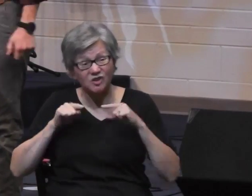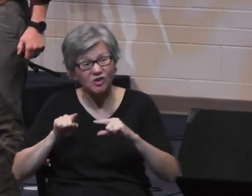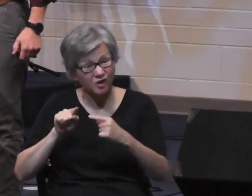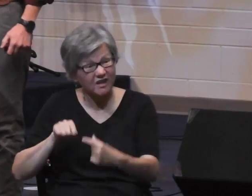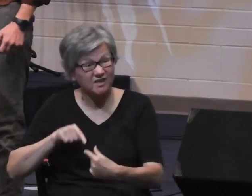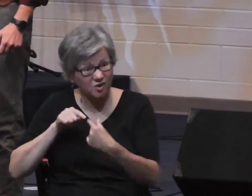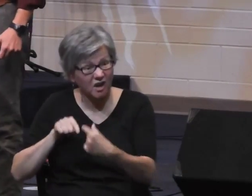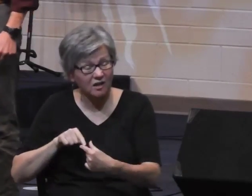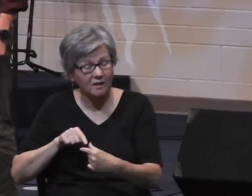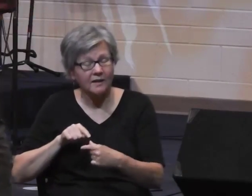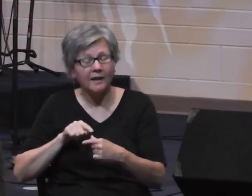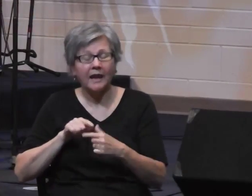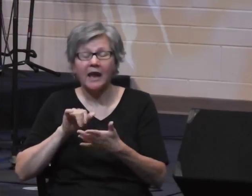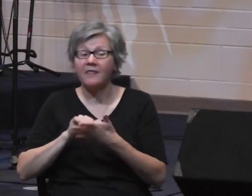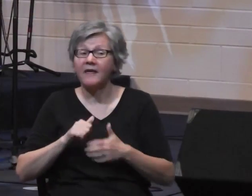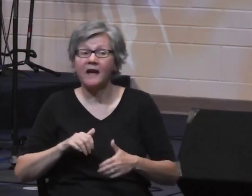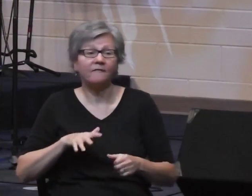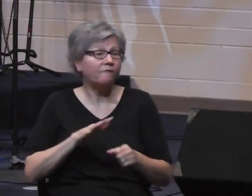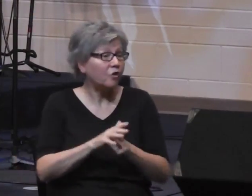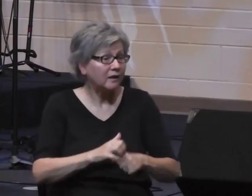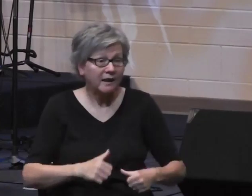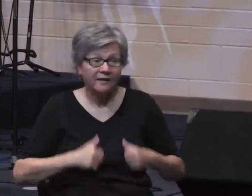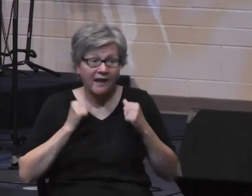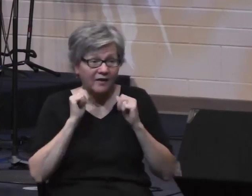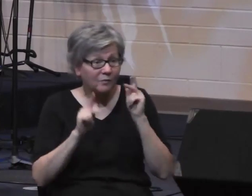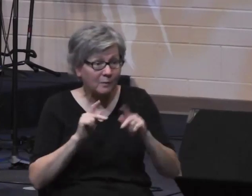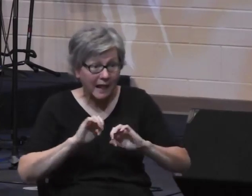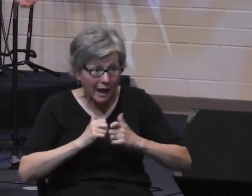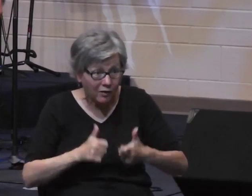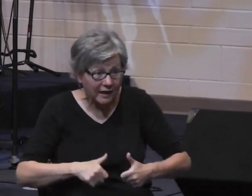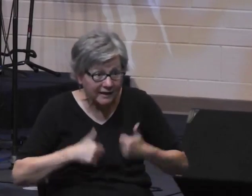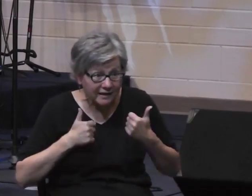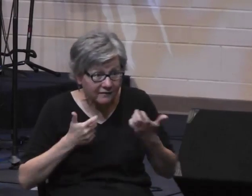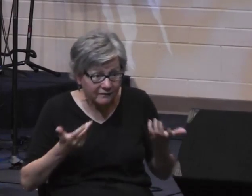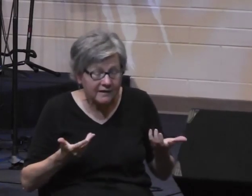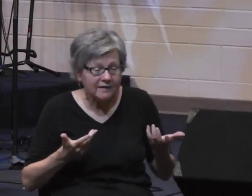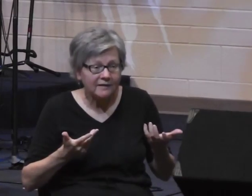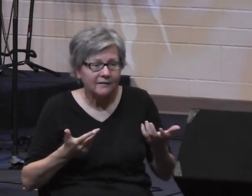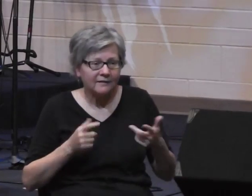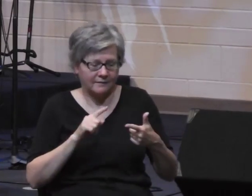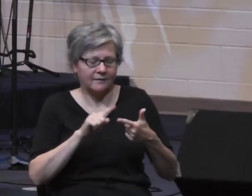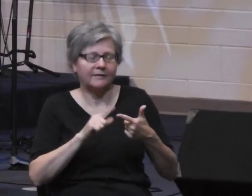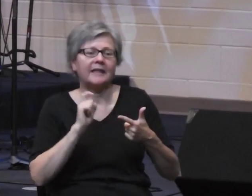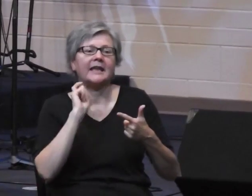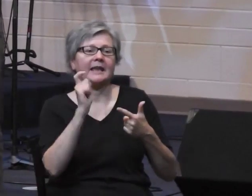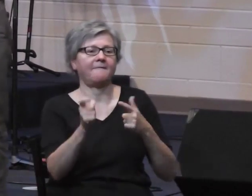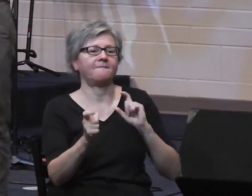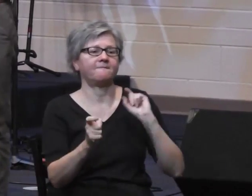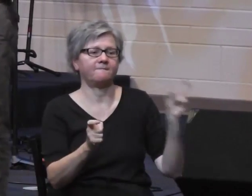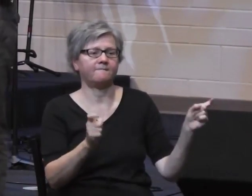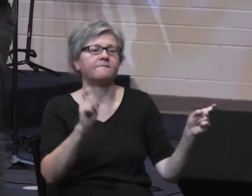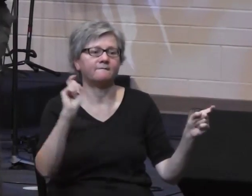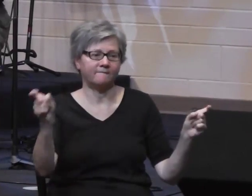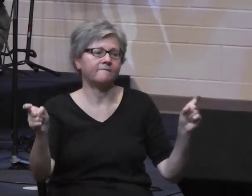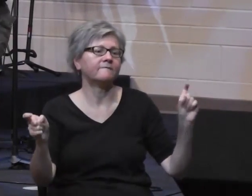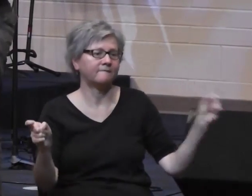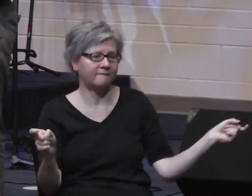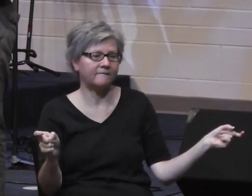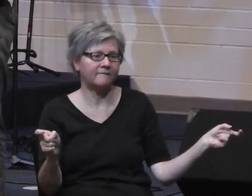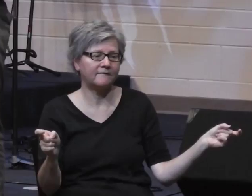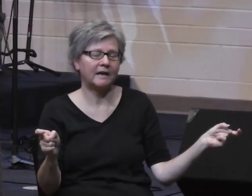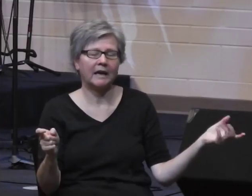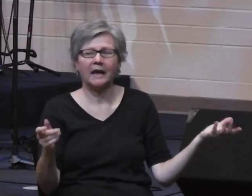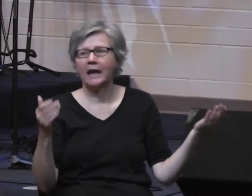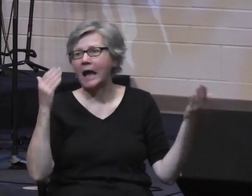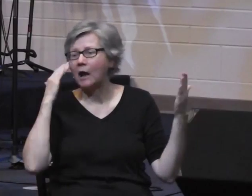struggles. And one of the ways that fully alive people always live is by giving to others. I don't know if it's one of the opportunities that we have